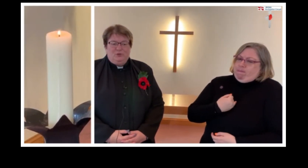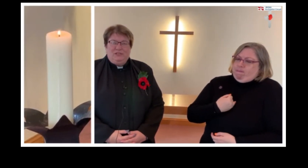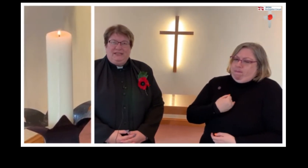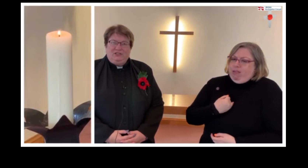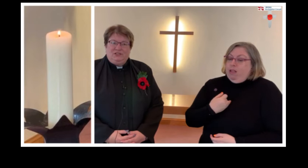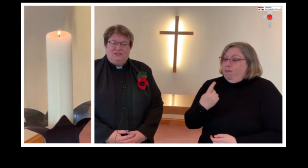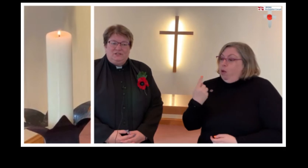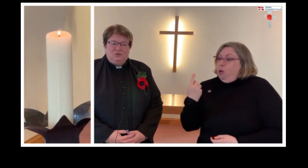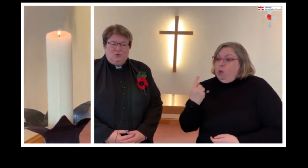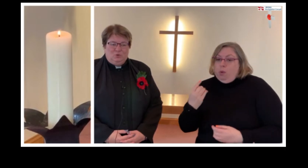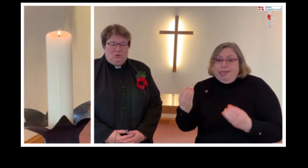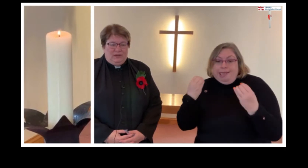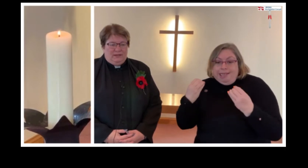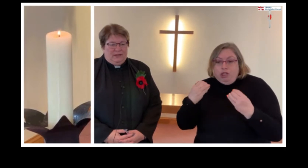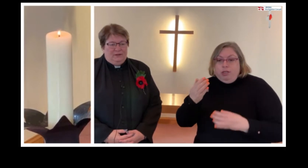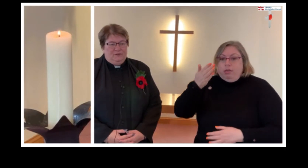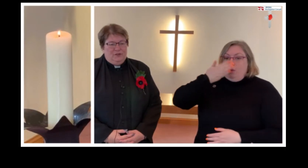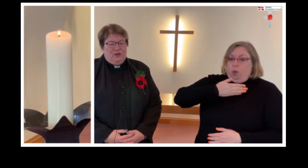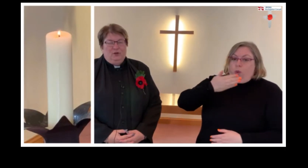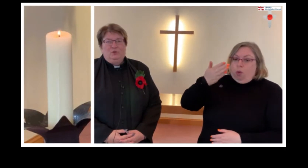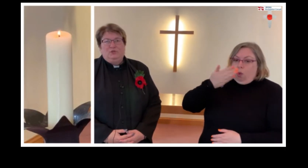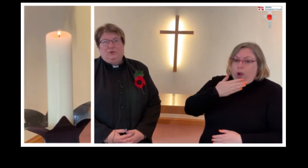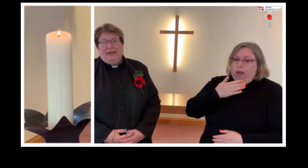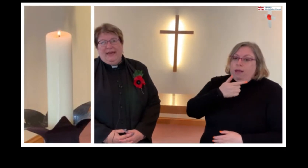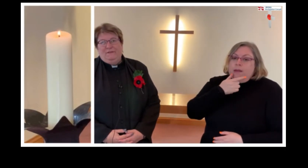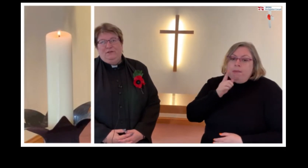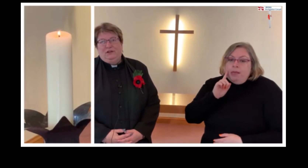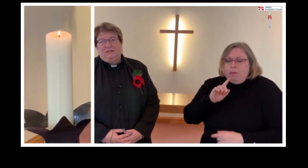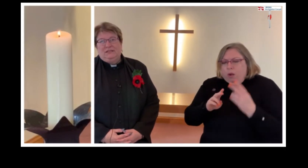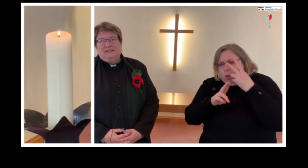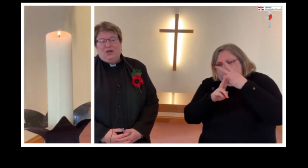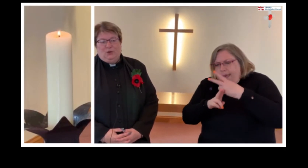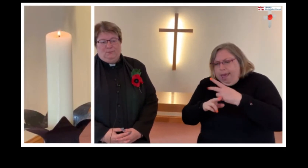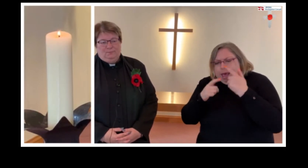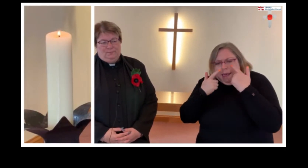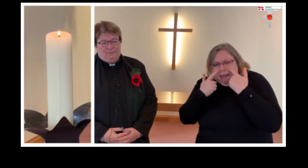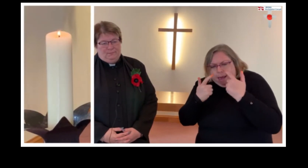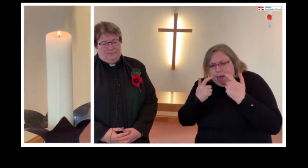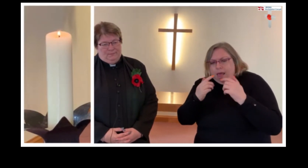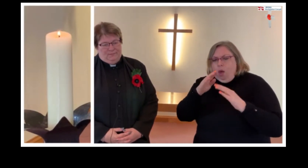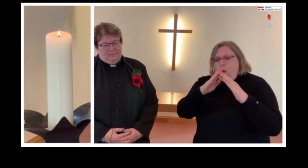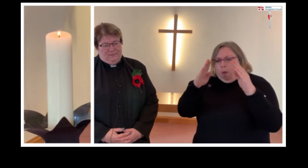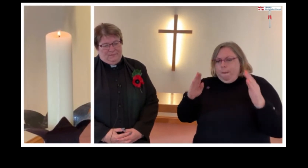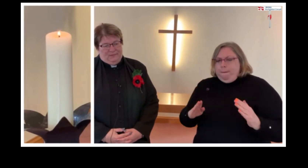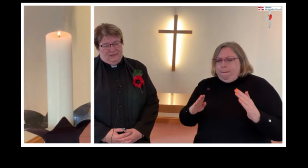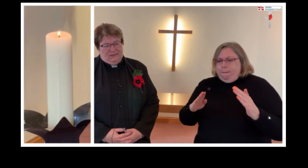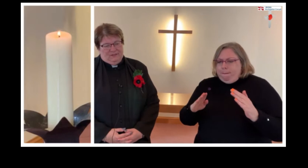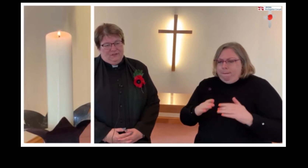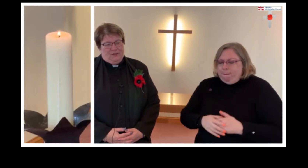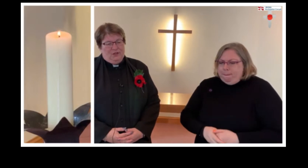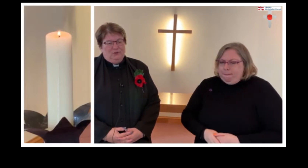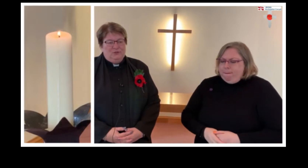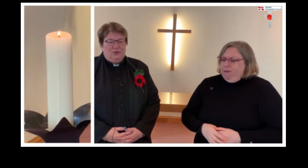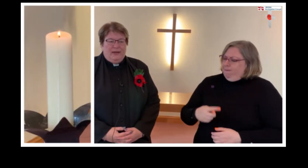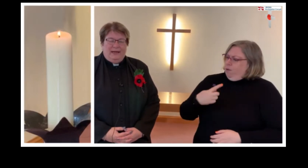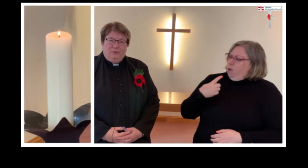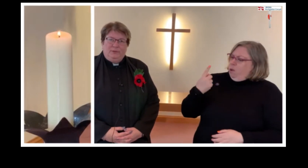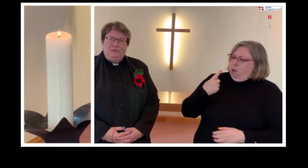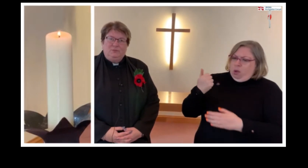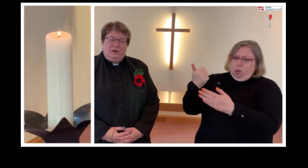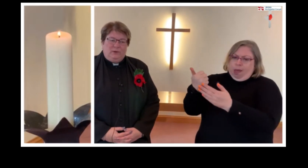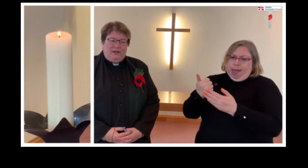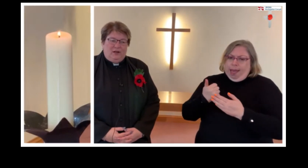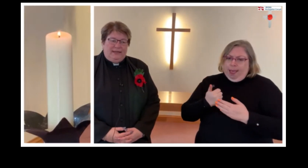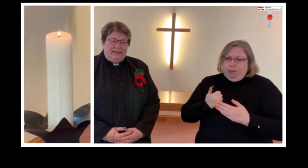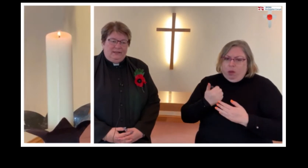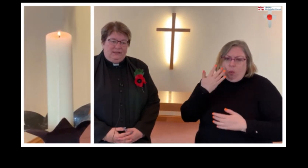For those who teach us at school, and for those who care for us at home. For those who help